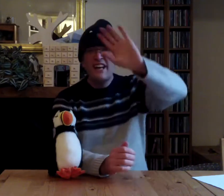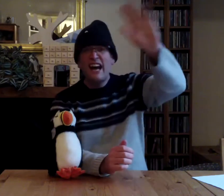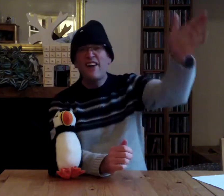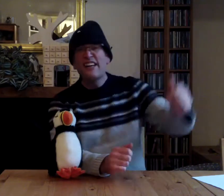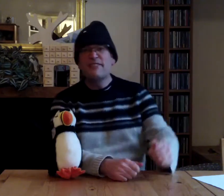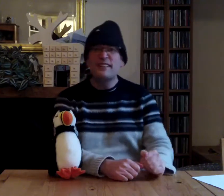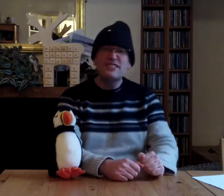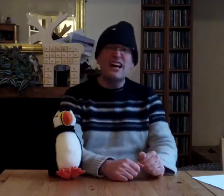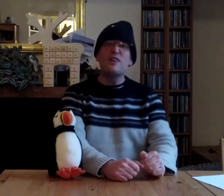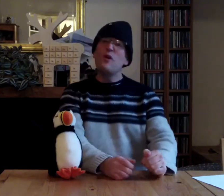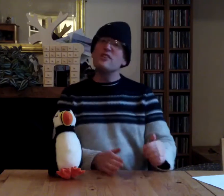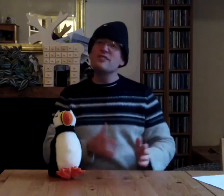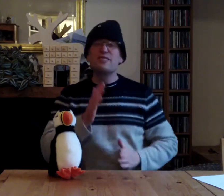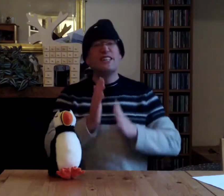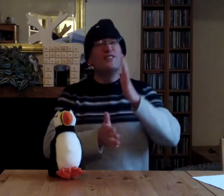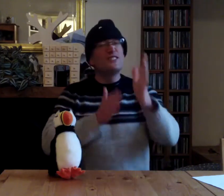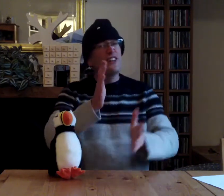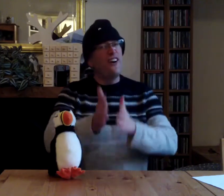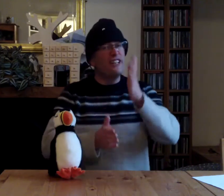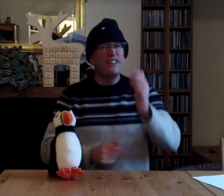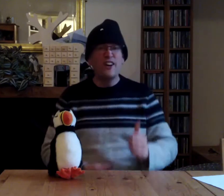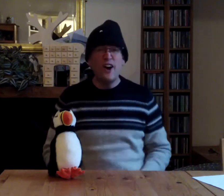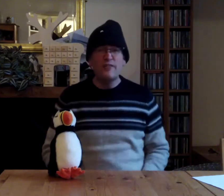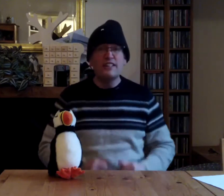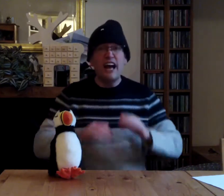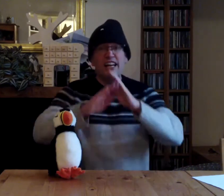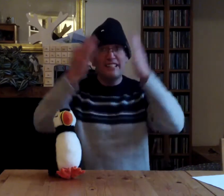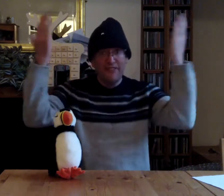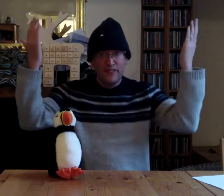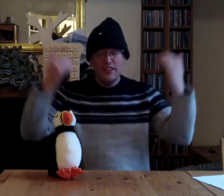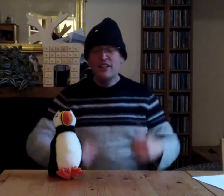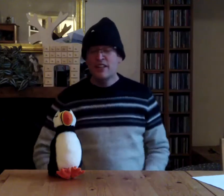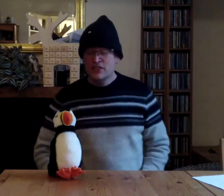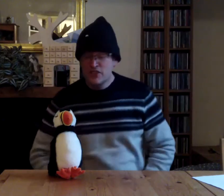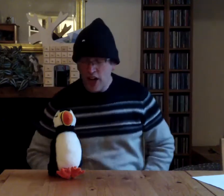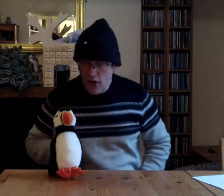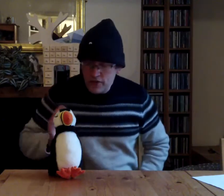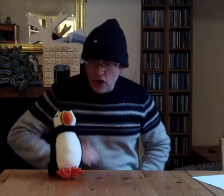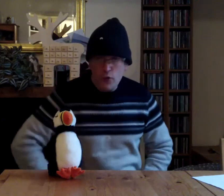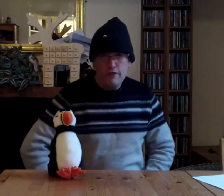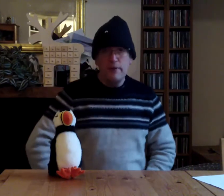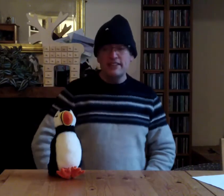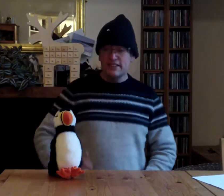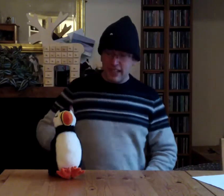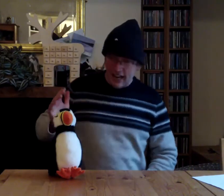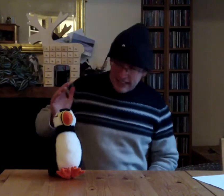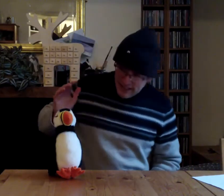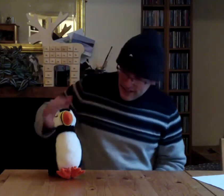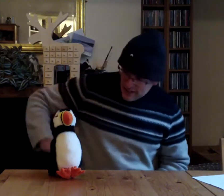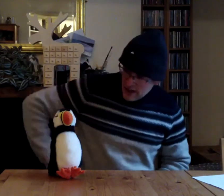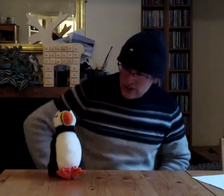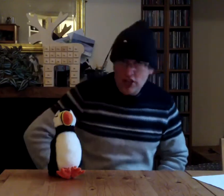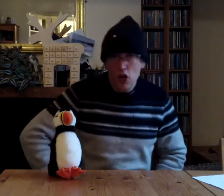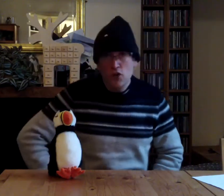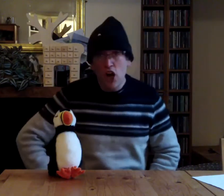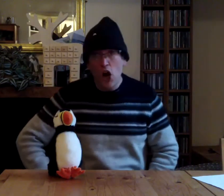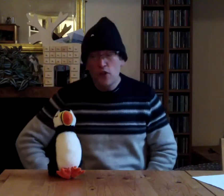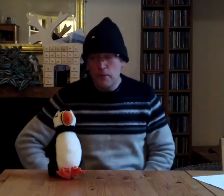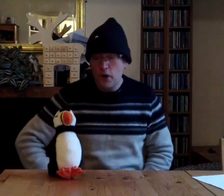Hello Heathlands and welcome to Sign of the Day. So I've got with me today Coco the